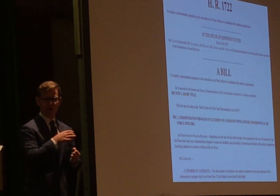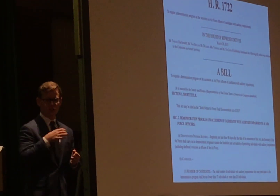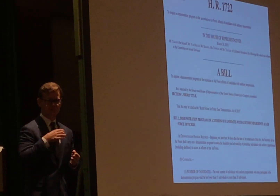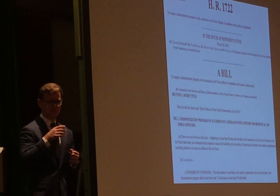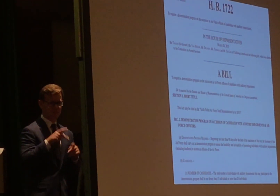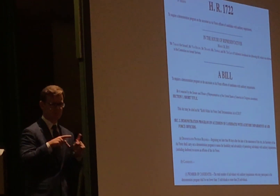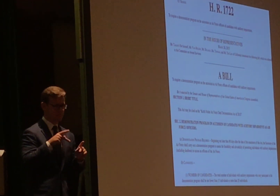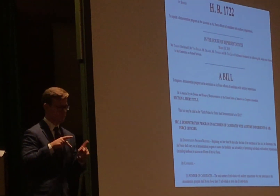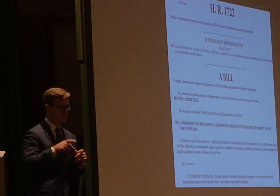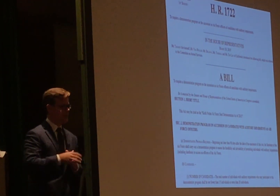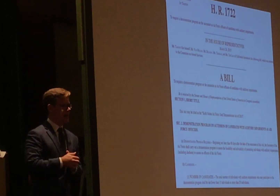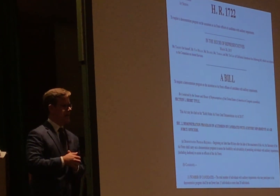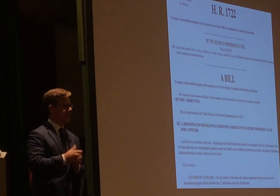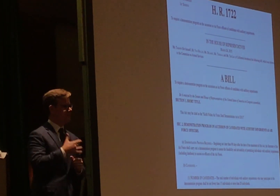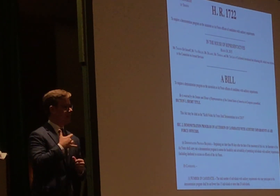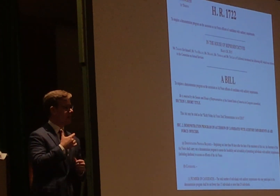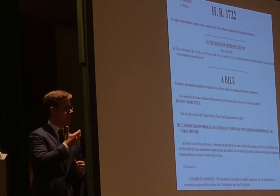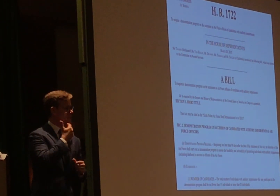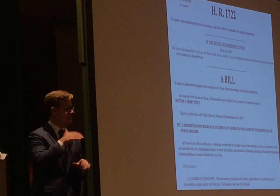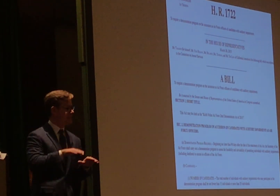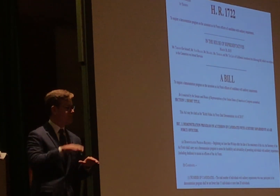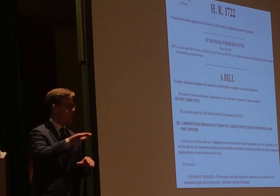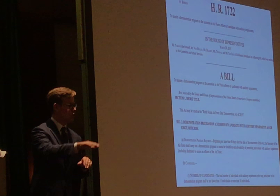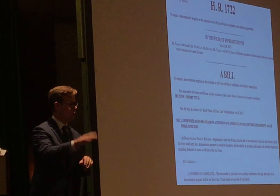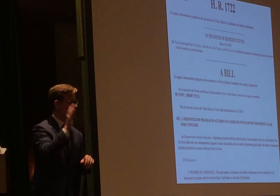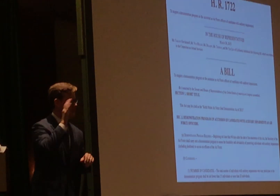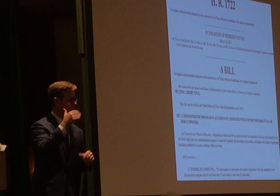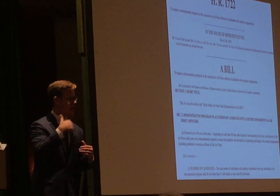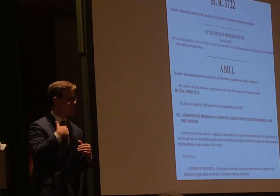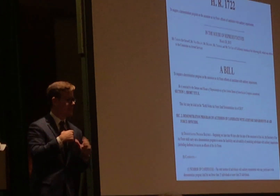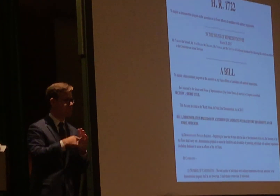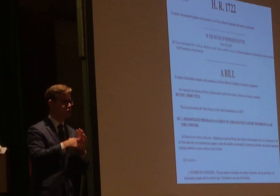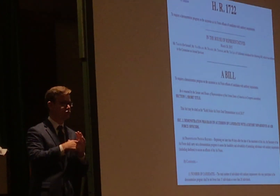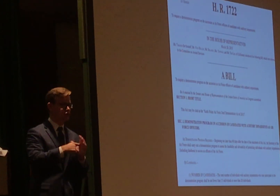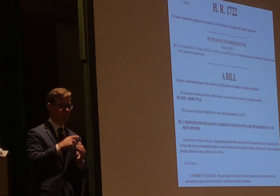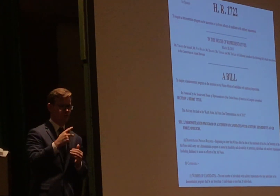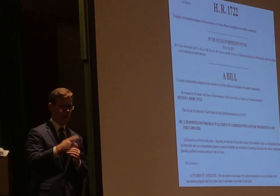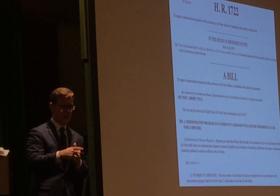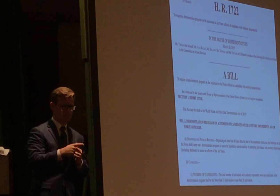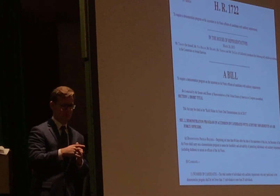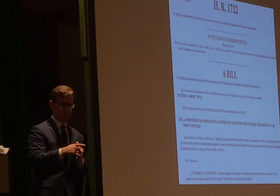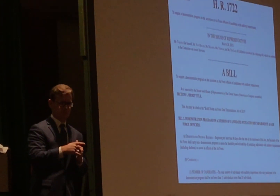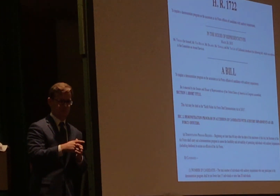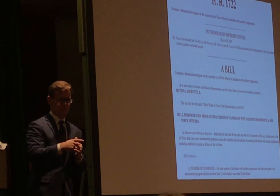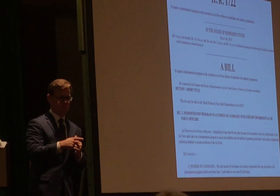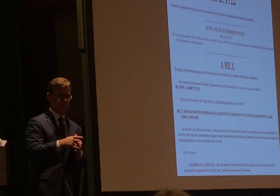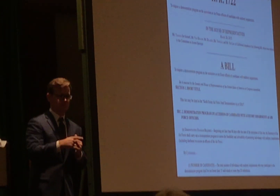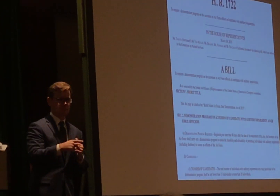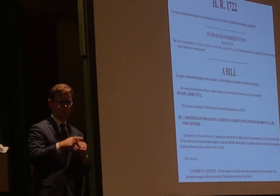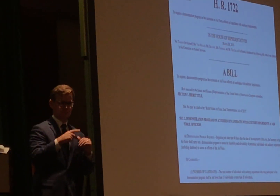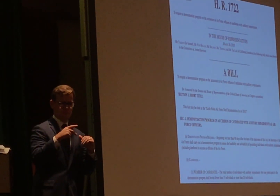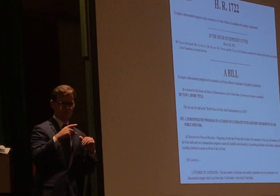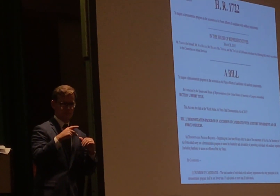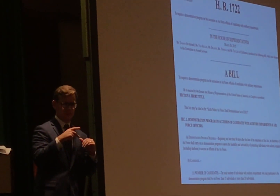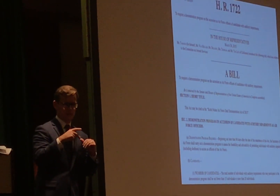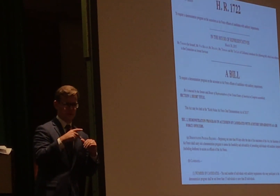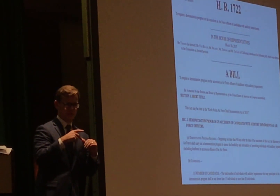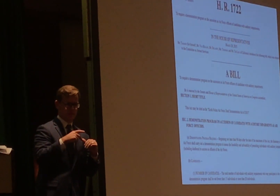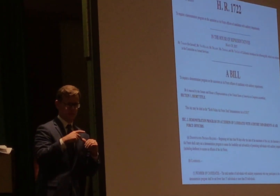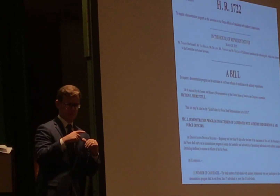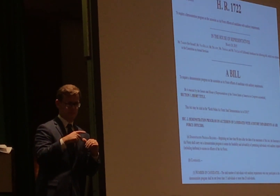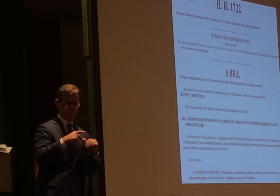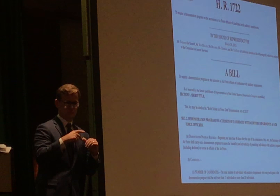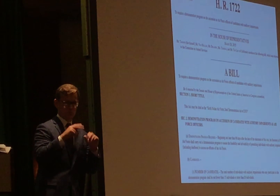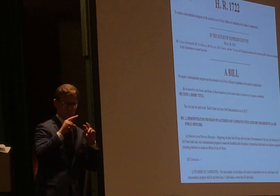We've had support from several Congress members, and the best step forward is to be able to have